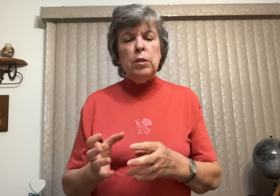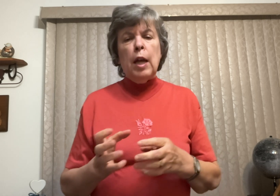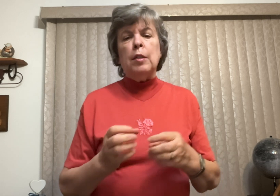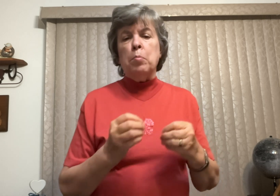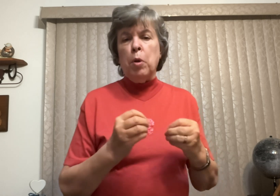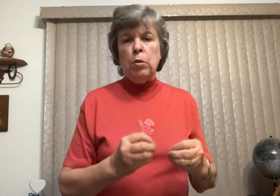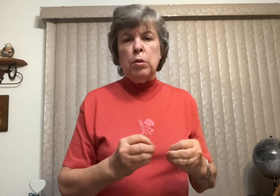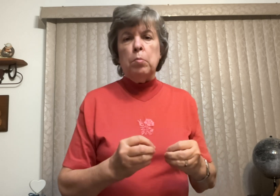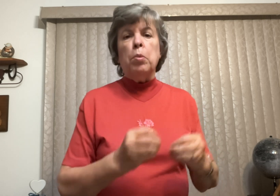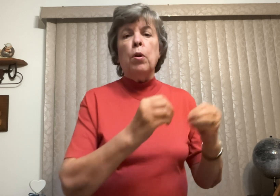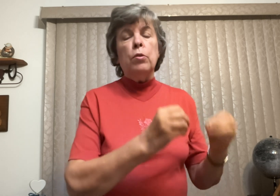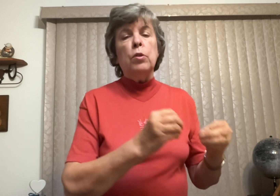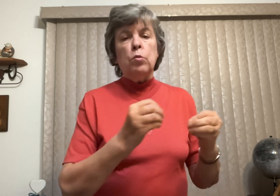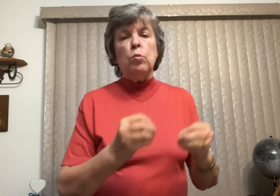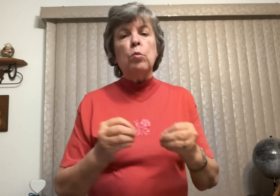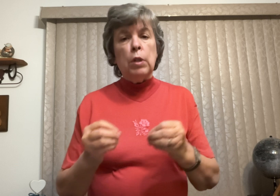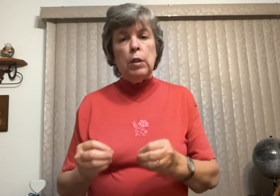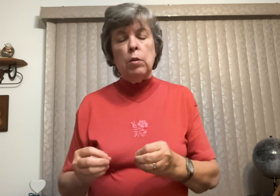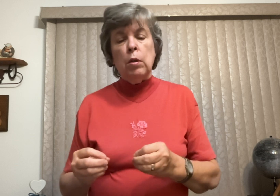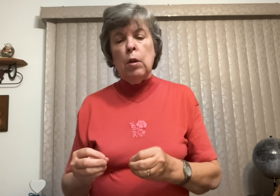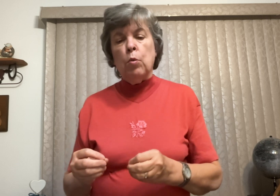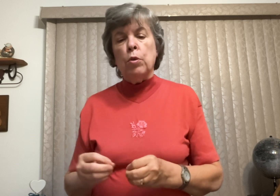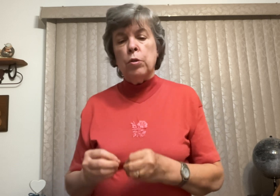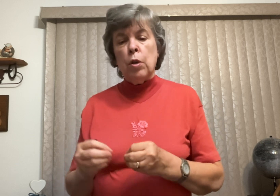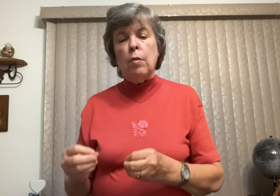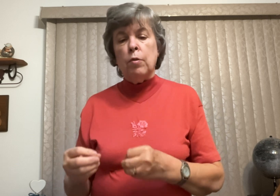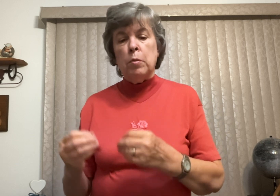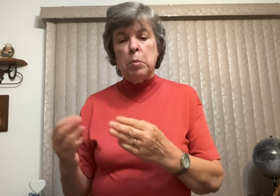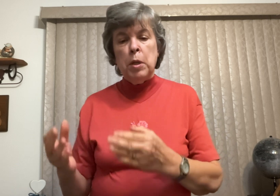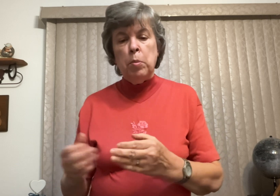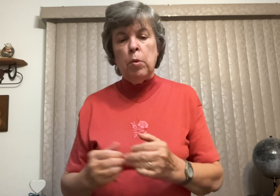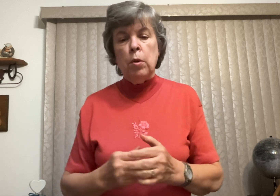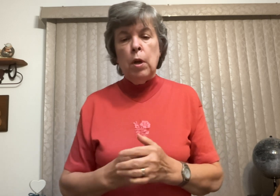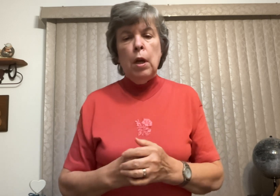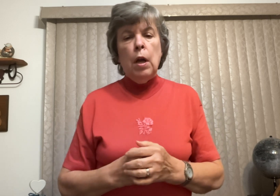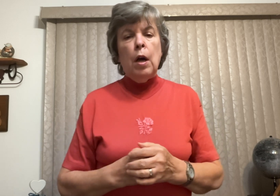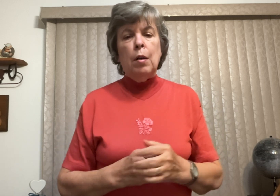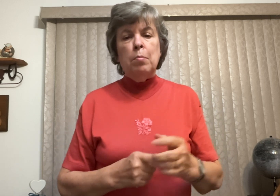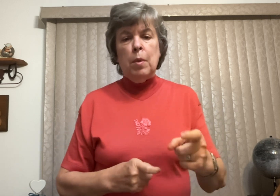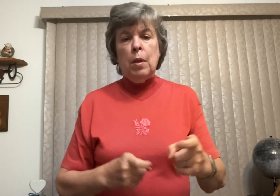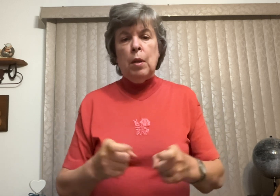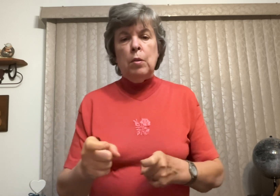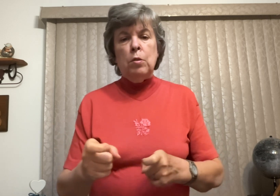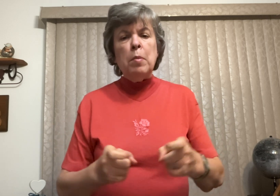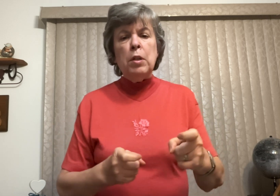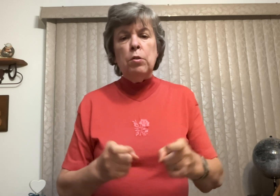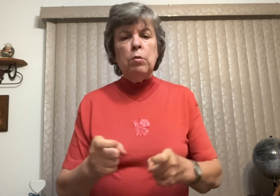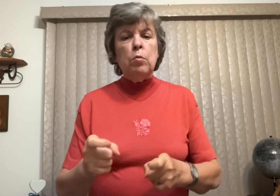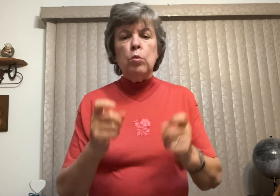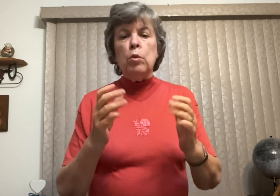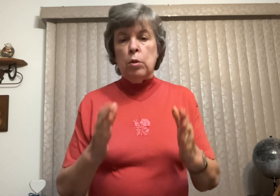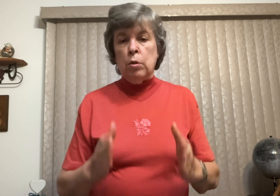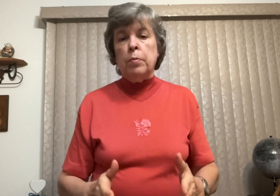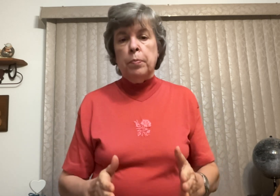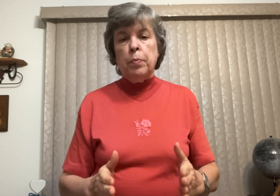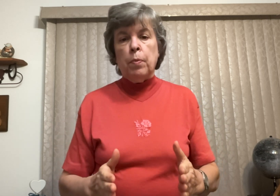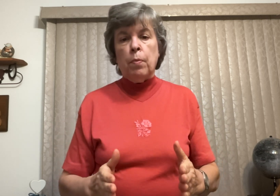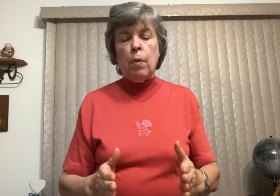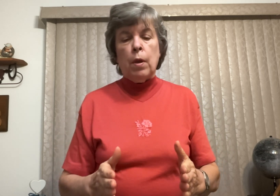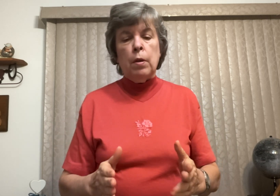as a persons ruling or sovereign people. So I'm going to do a ruler